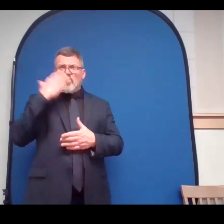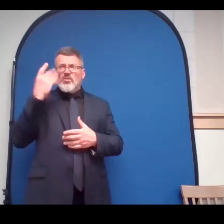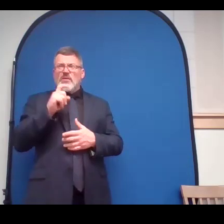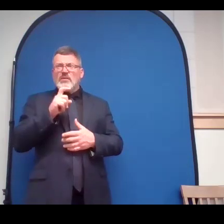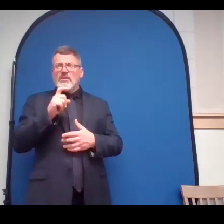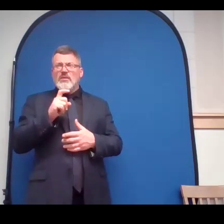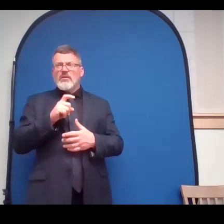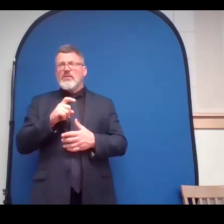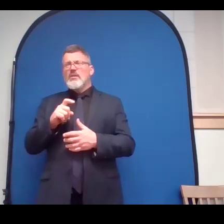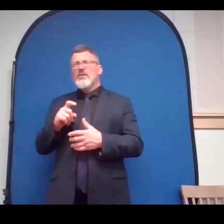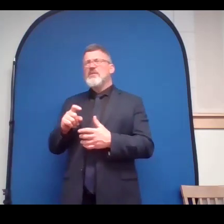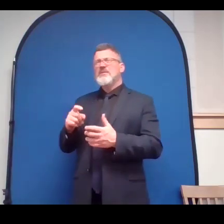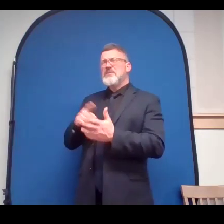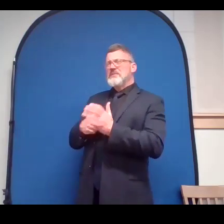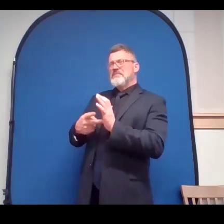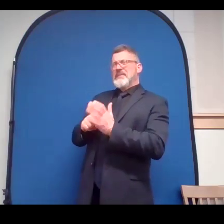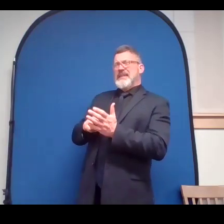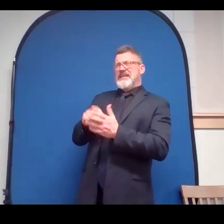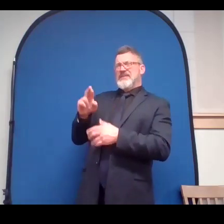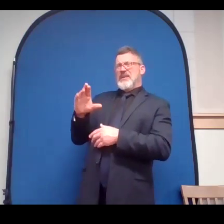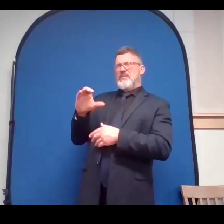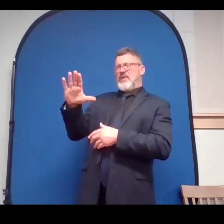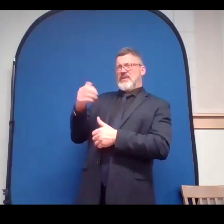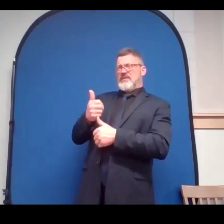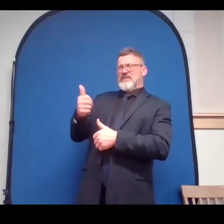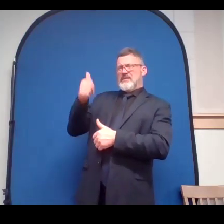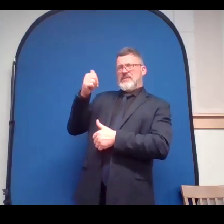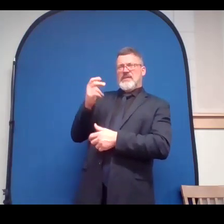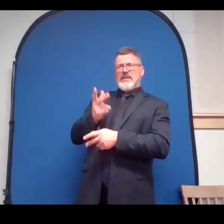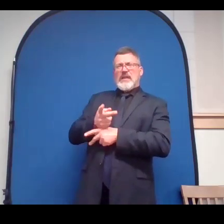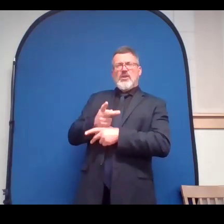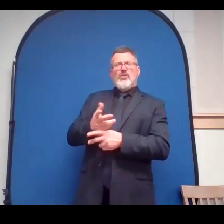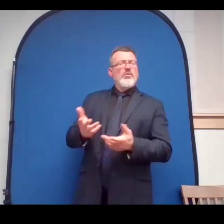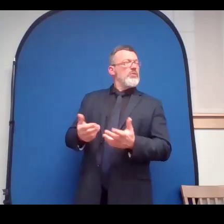By his care, can we just go back over that? Other than what we've discussed,